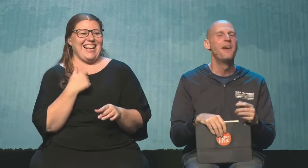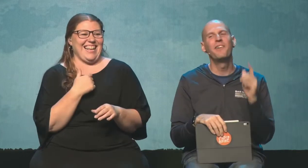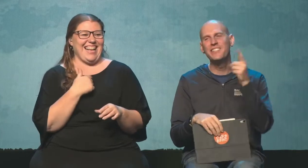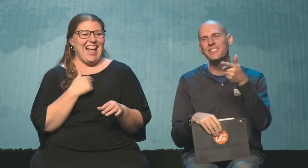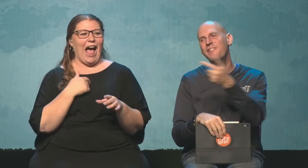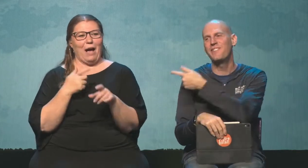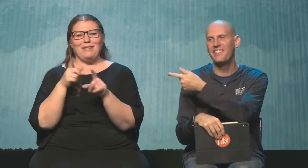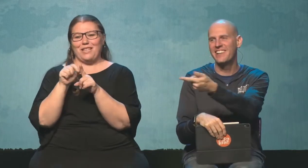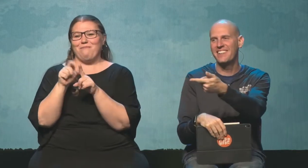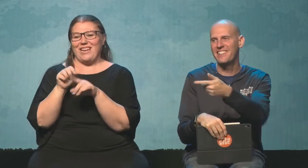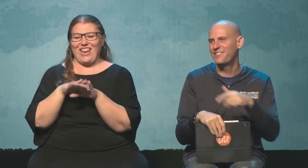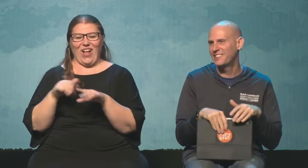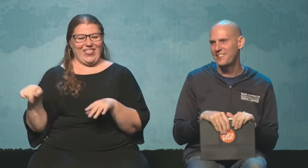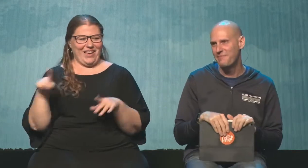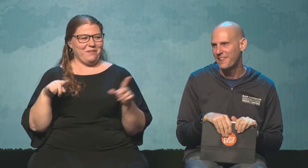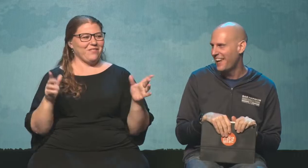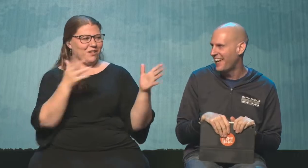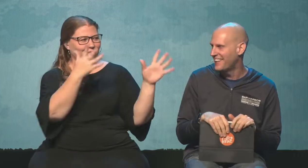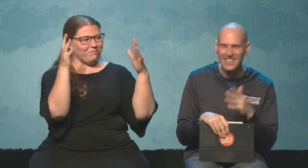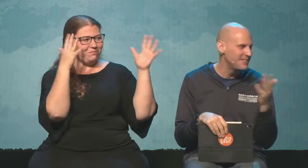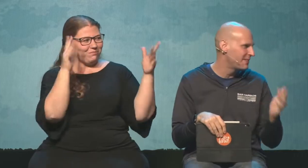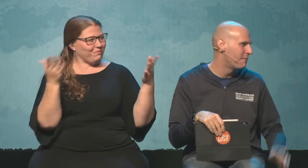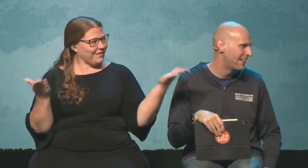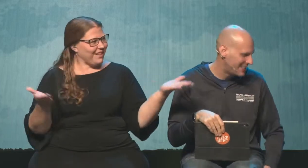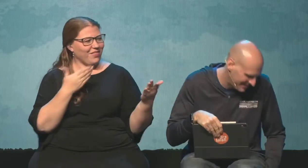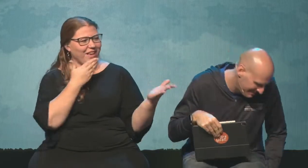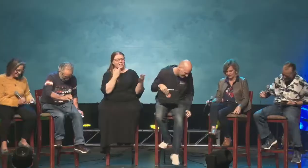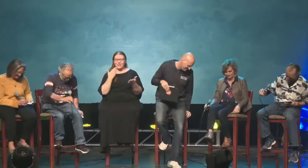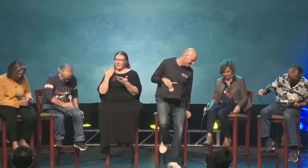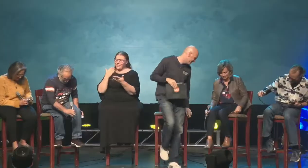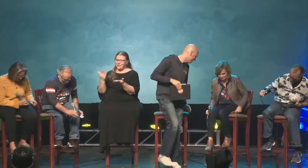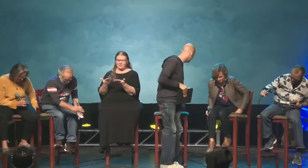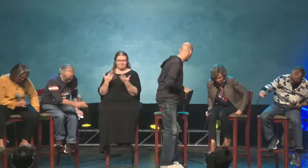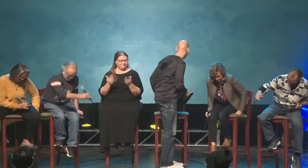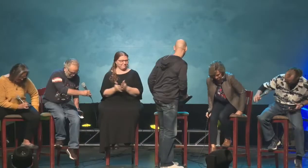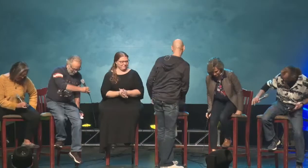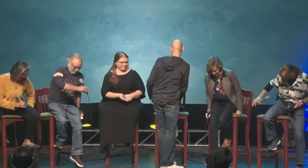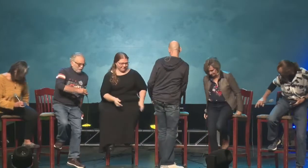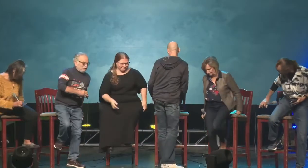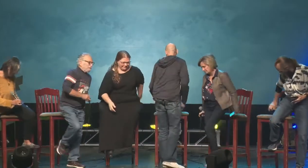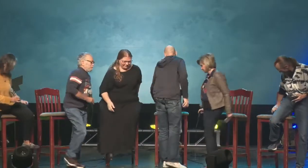them. But would you do me a favor and give these folks a great big hand? Thank you so much.